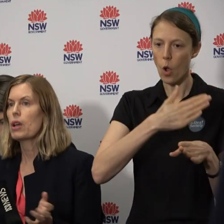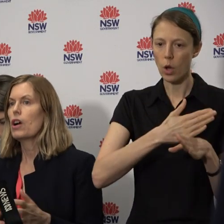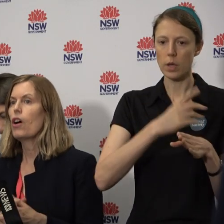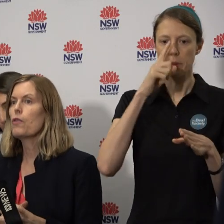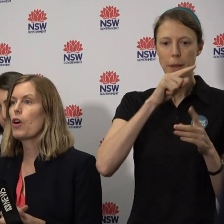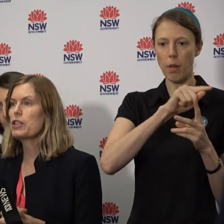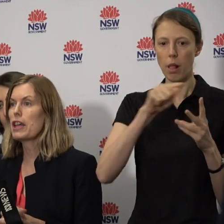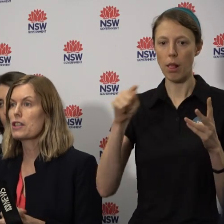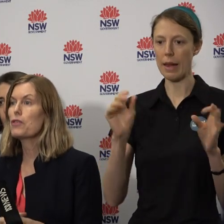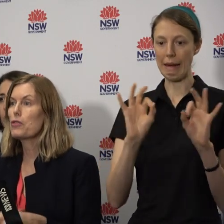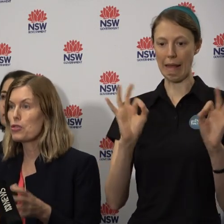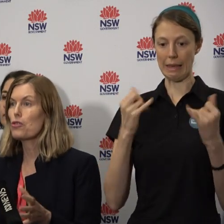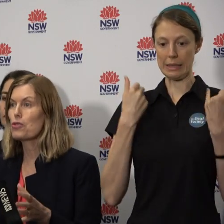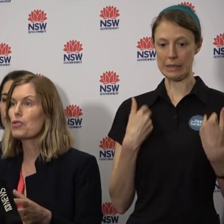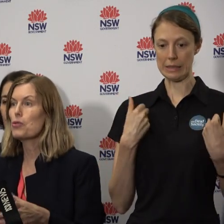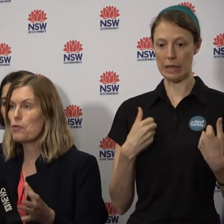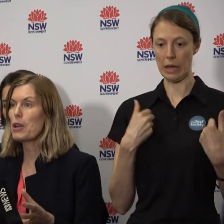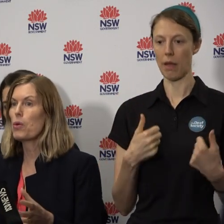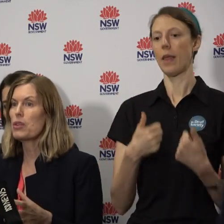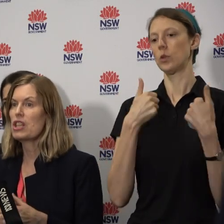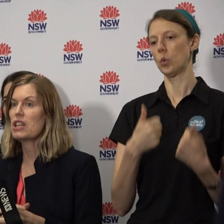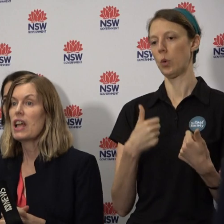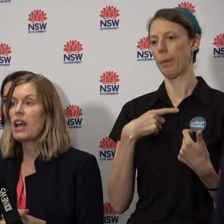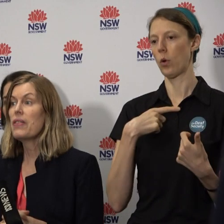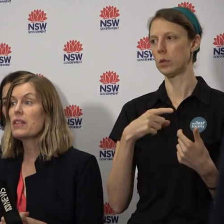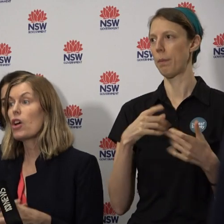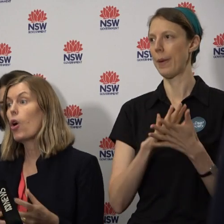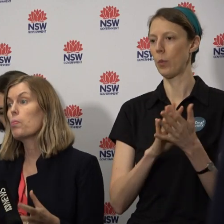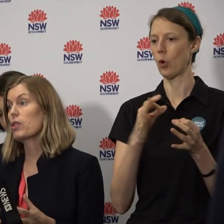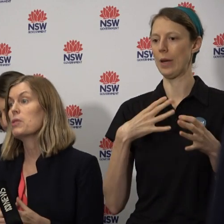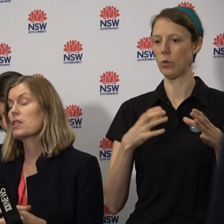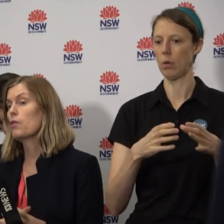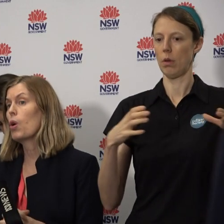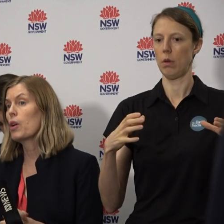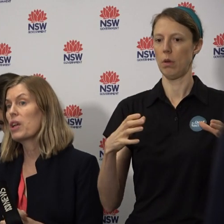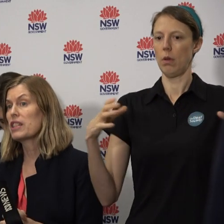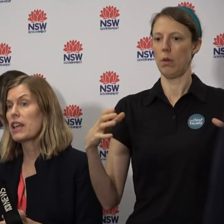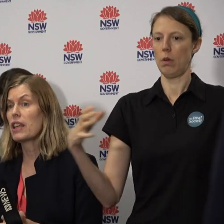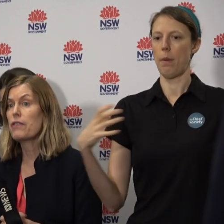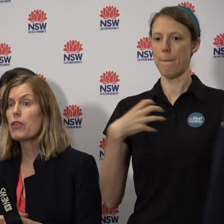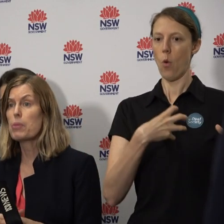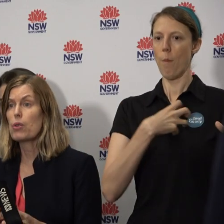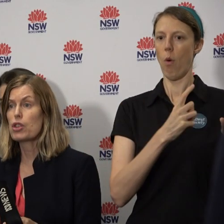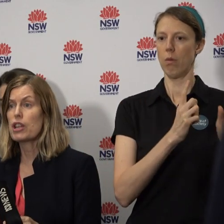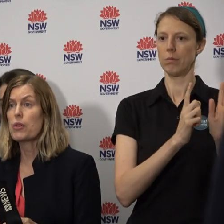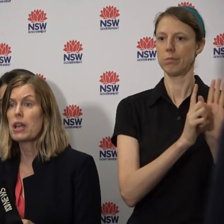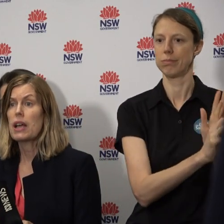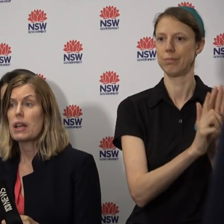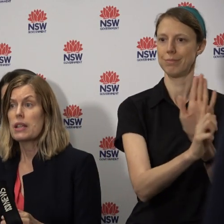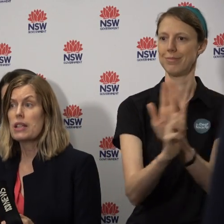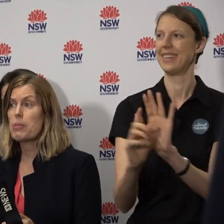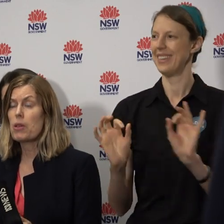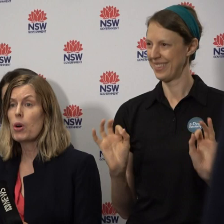group of contacts of those doctors who have been quarantined. And that's the whole premise of why we are taking a very